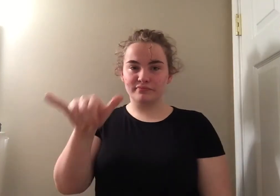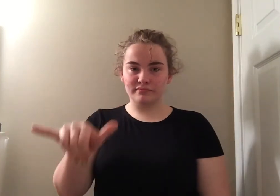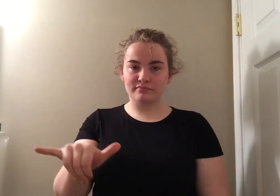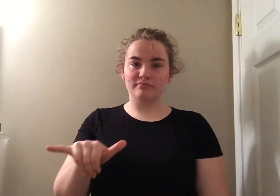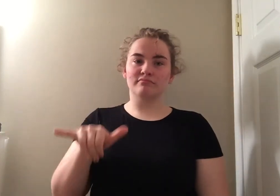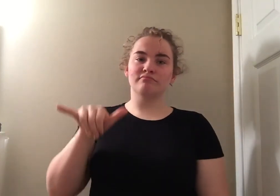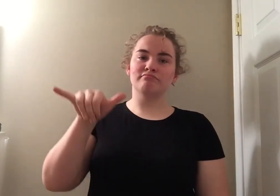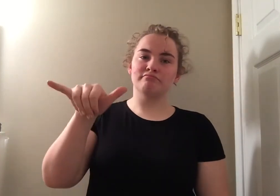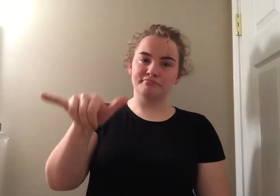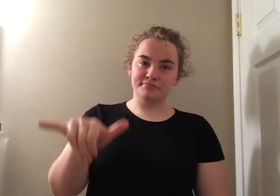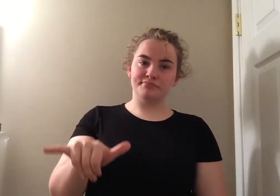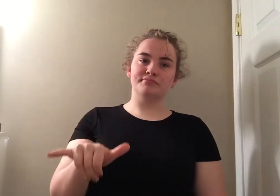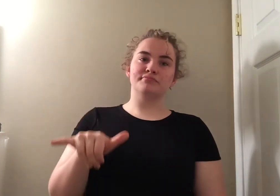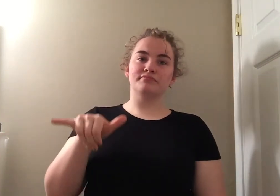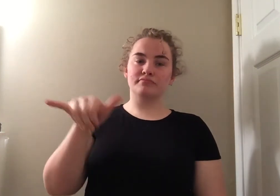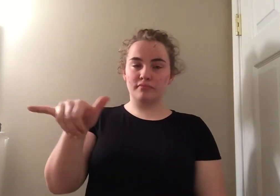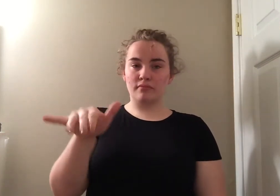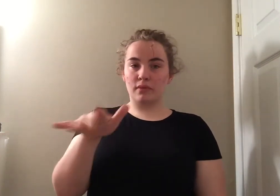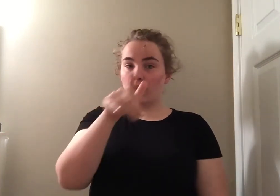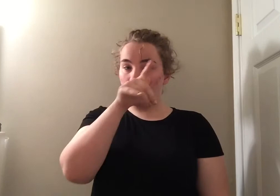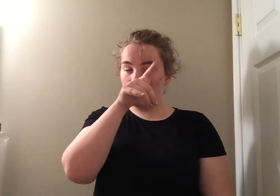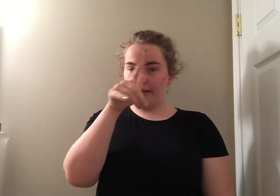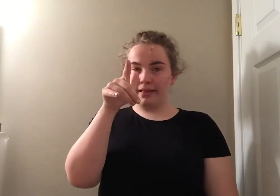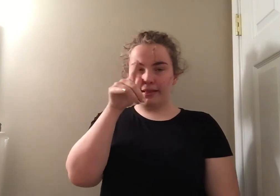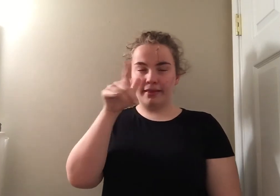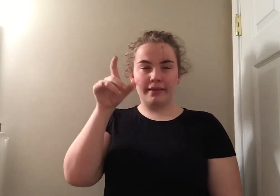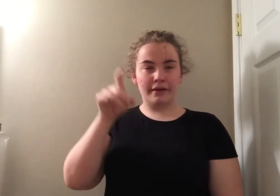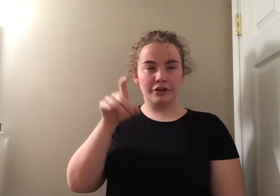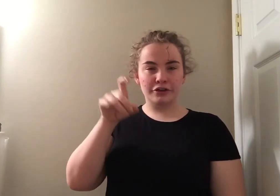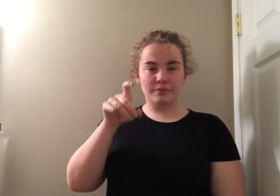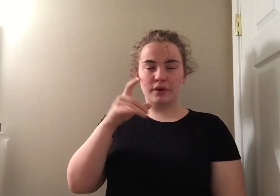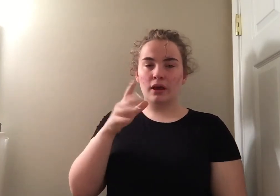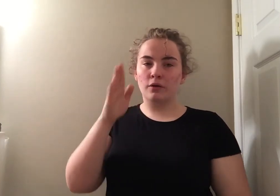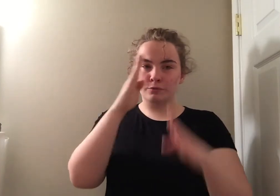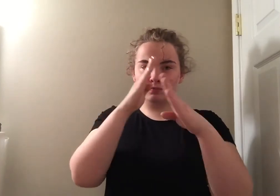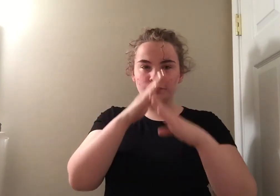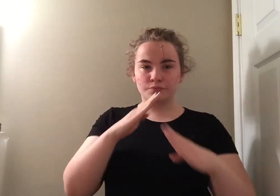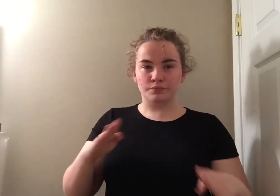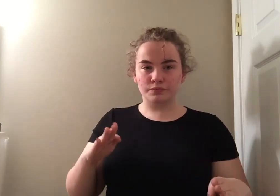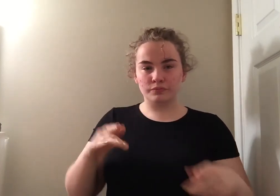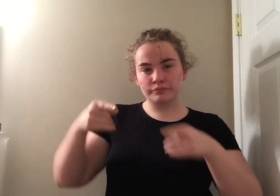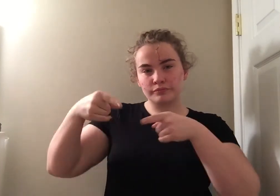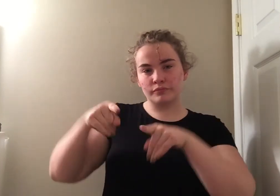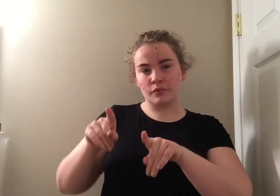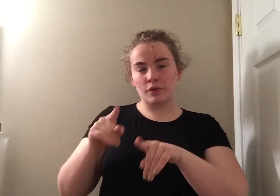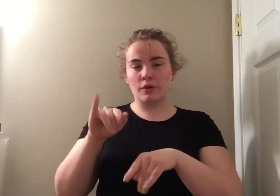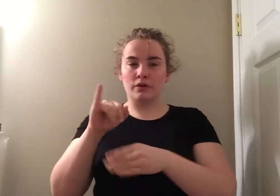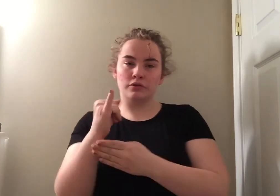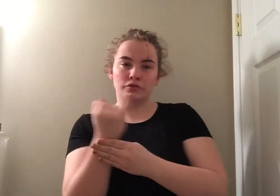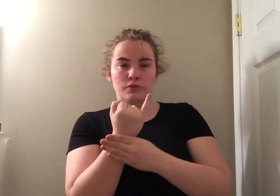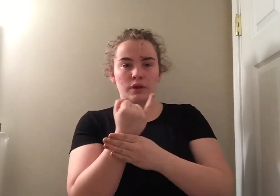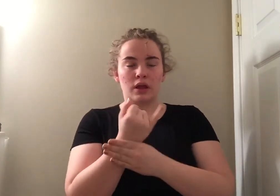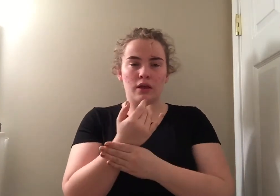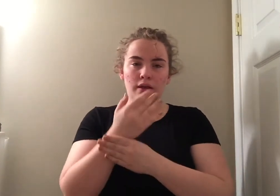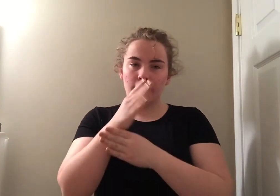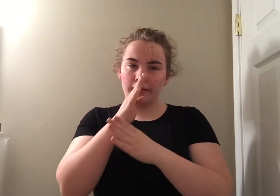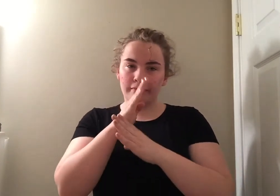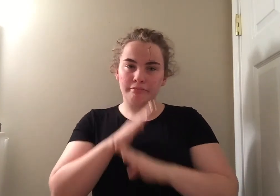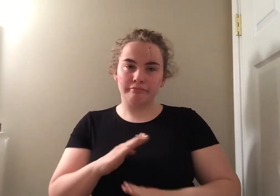Lily was supposed to be very quiet while Julius slept. After Julius goes away, can I talk like a normal